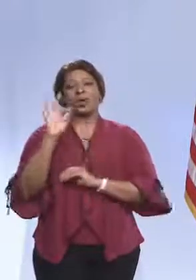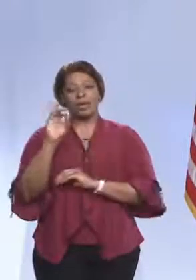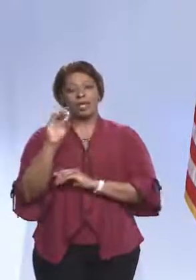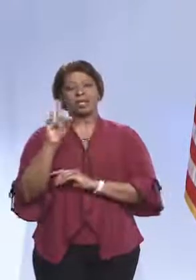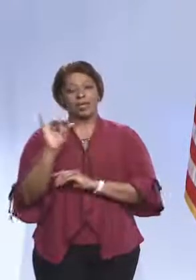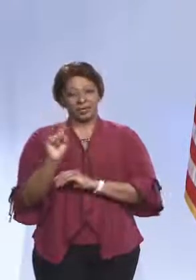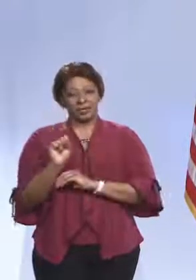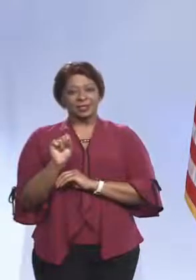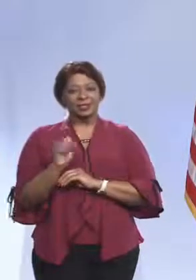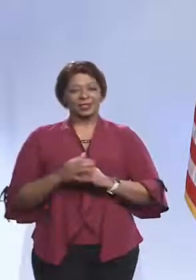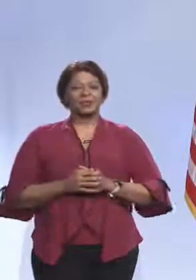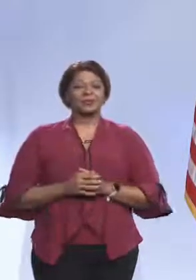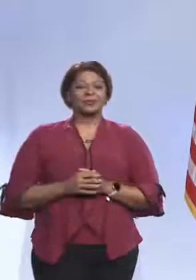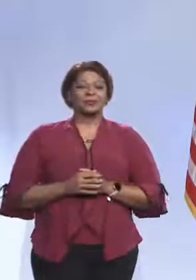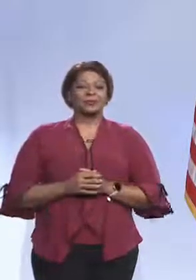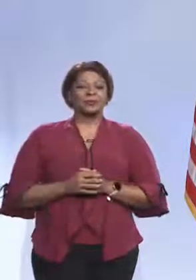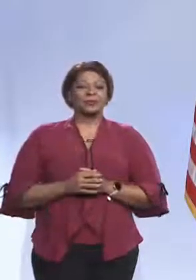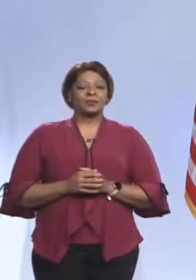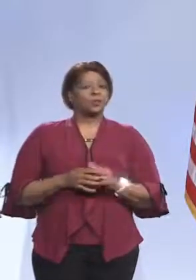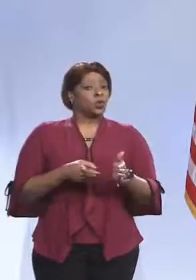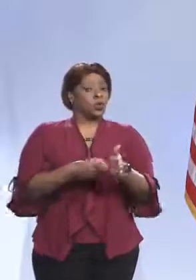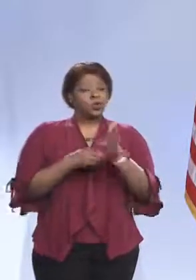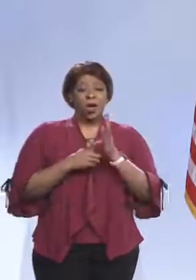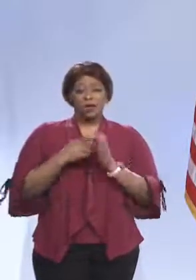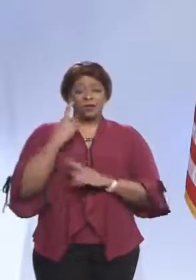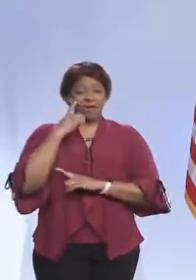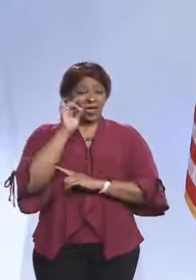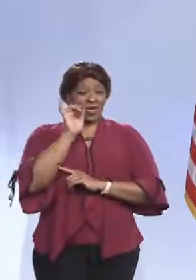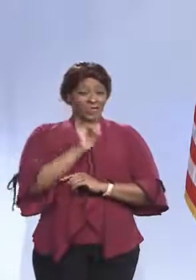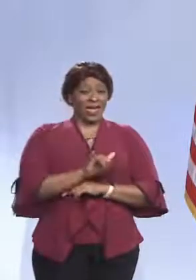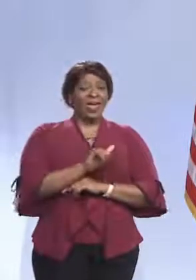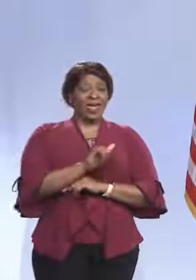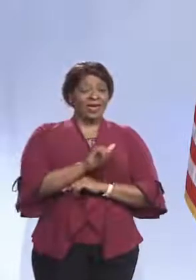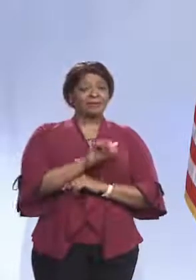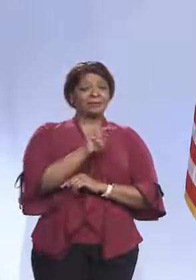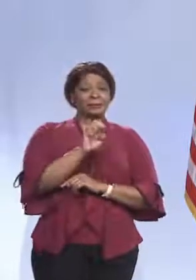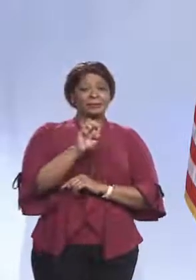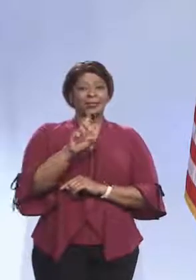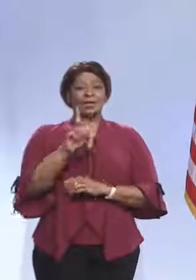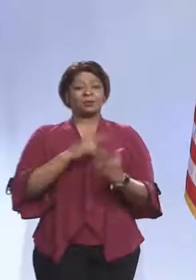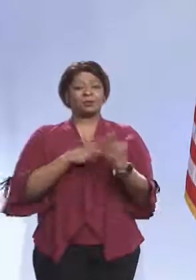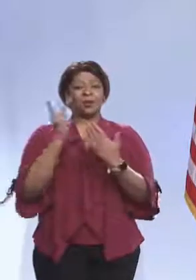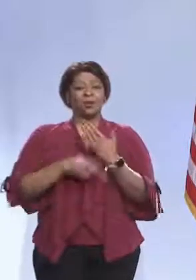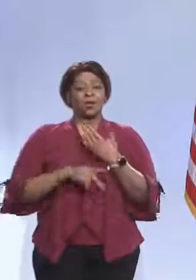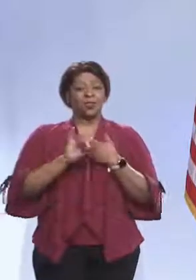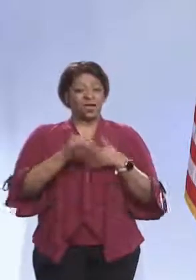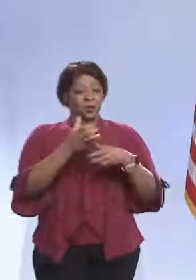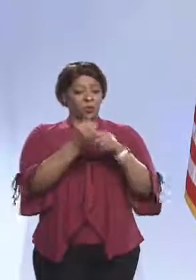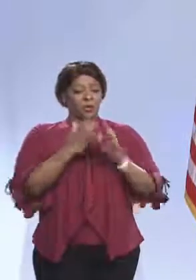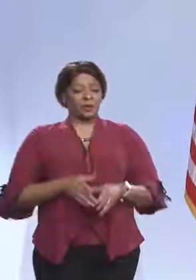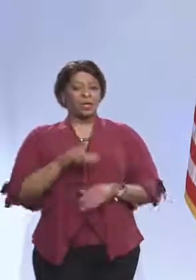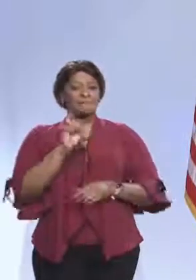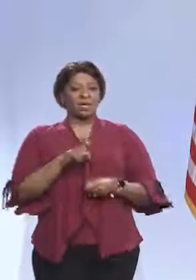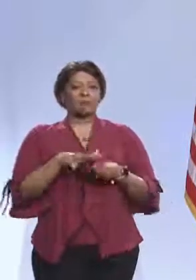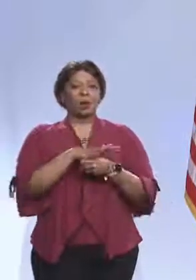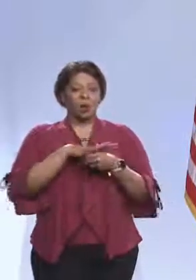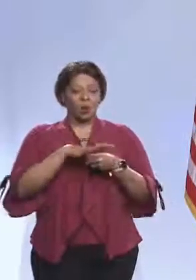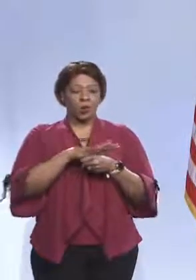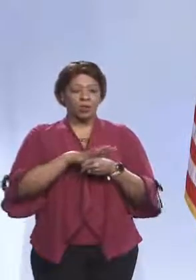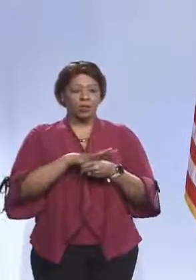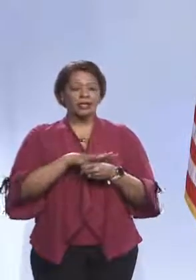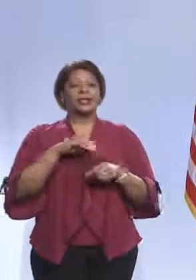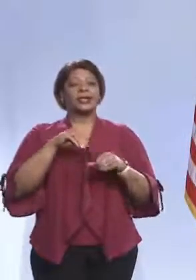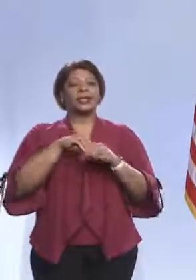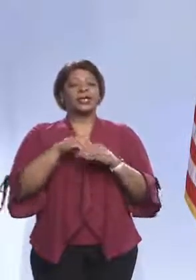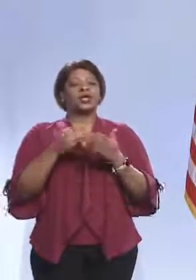days. The criteria for this NEED program are that the recipients must be located in the